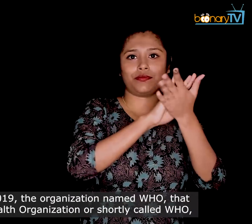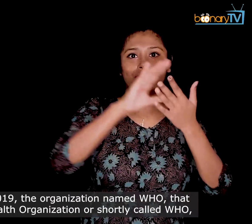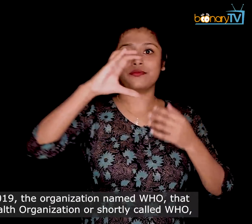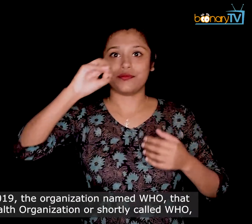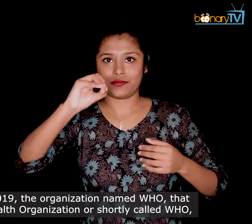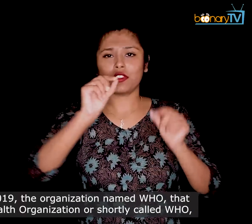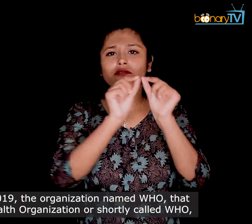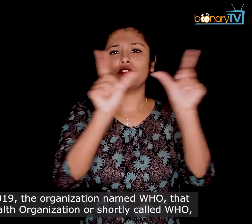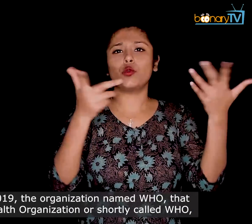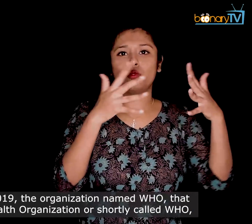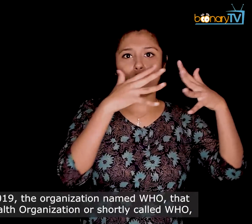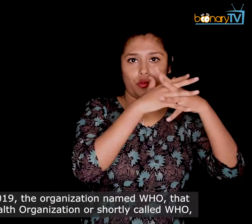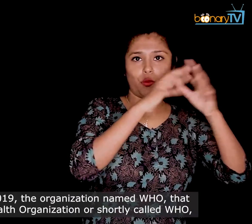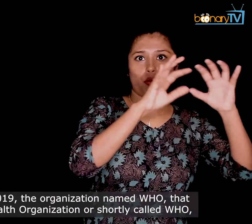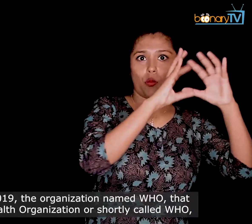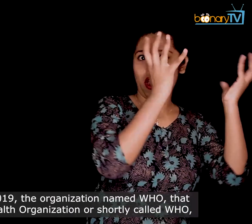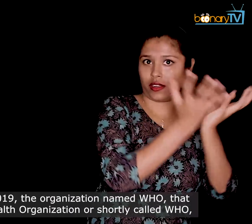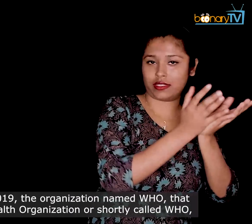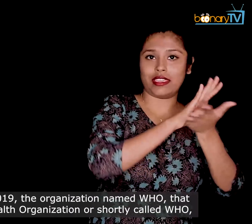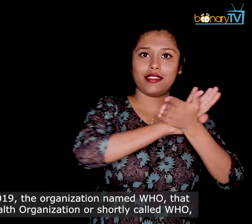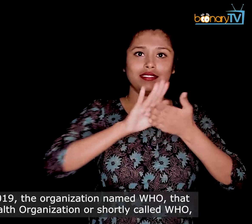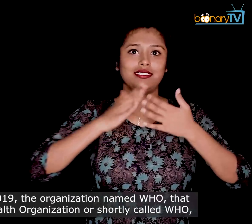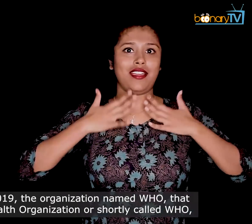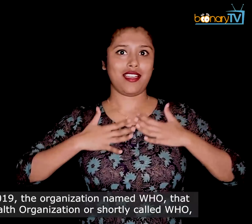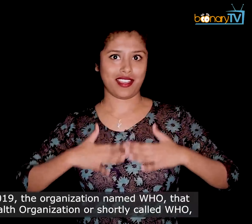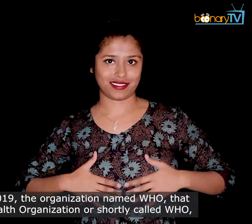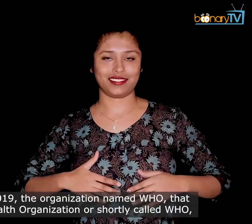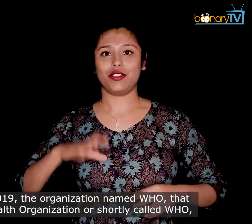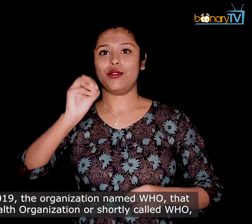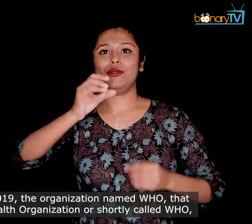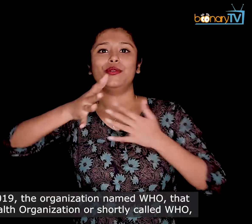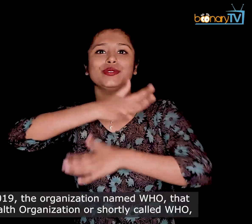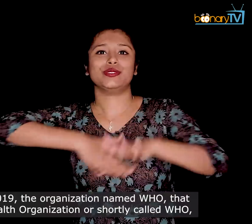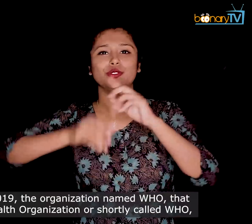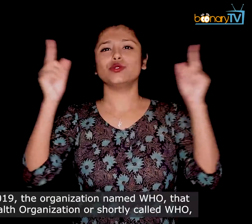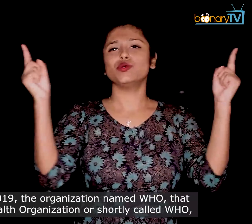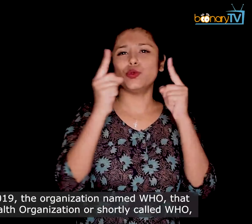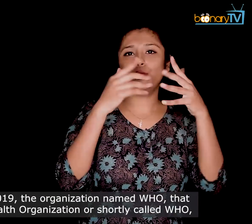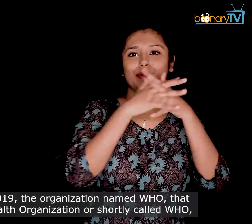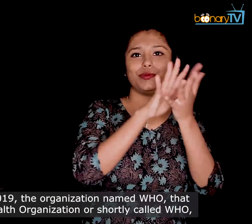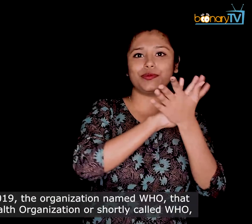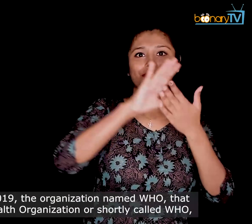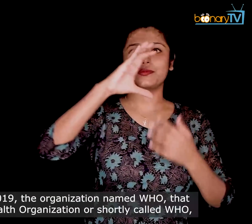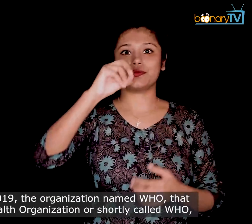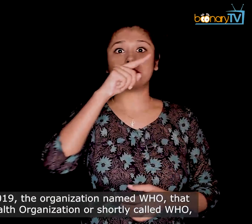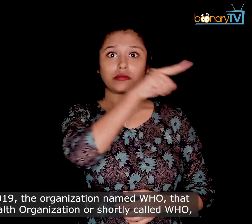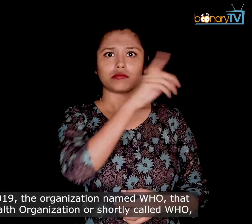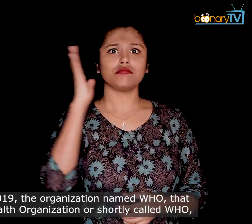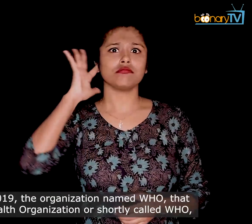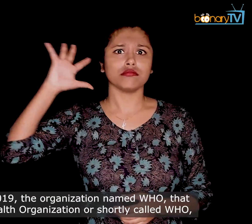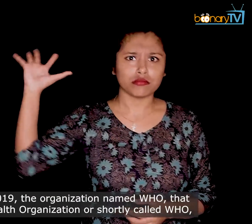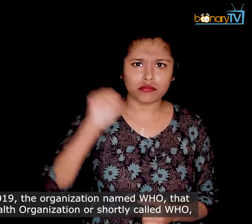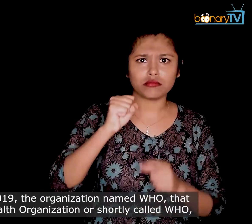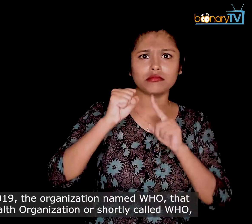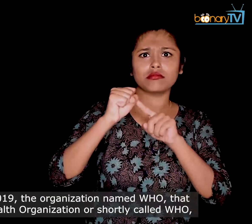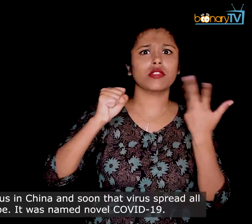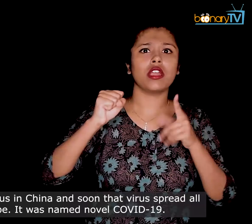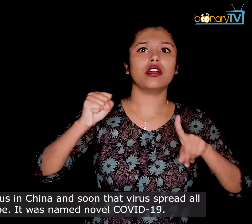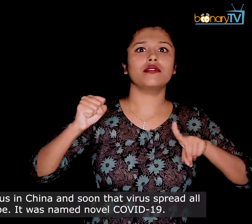who that stands for world health organization or shortly called who came to